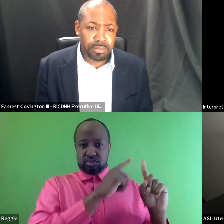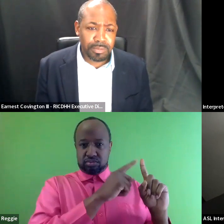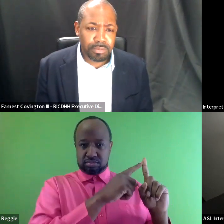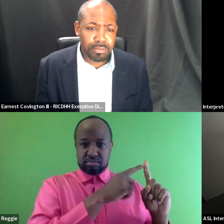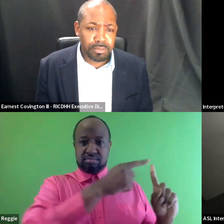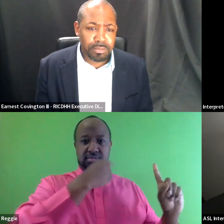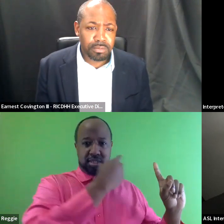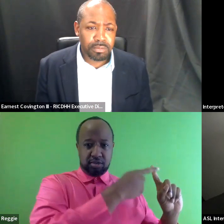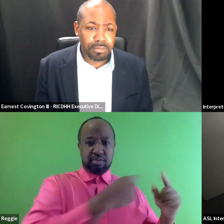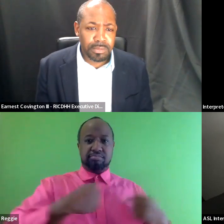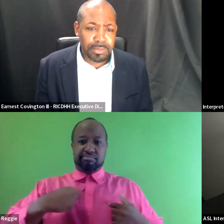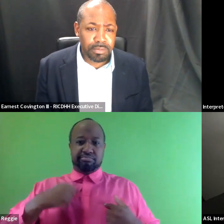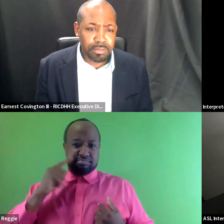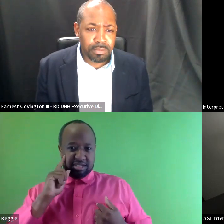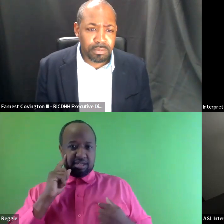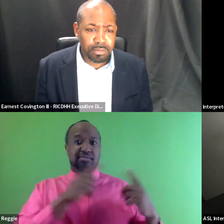thinking of a friend